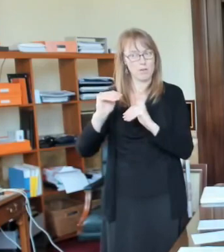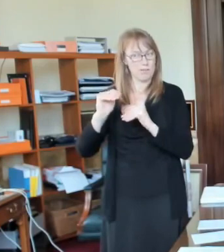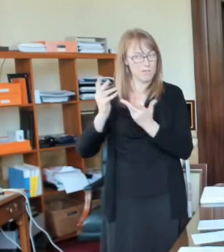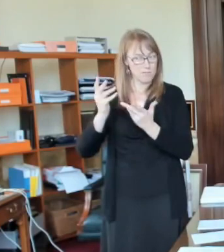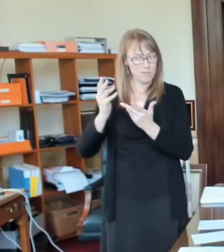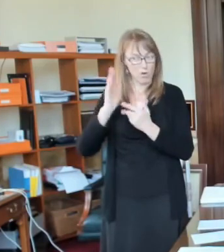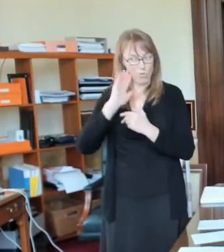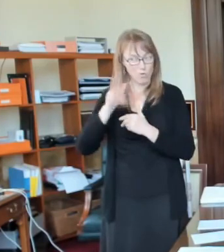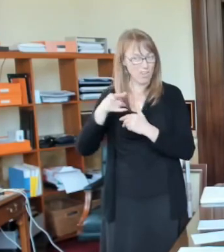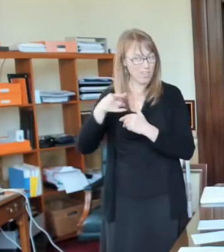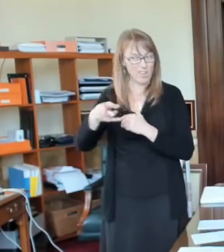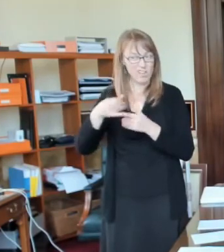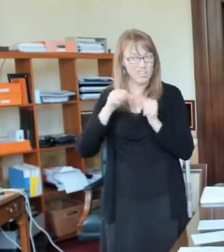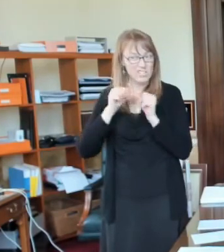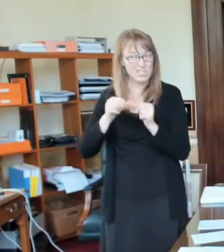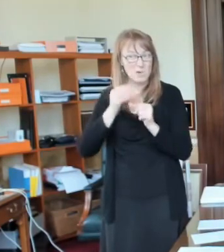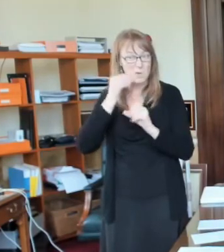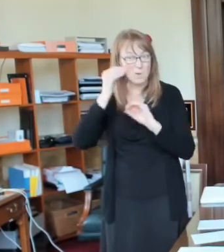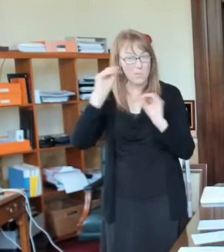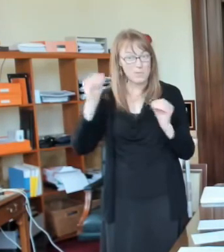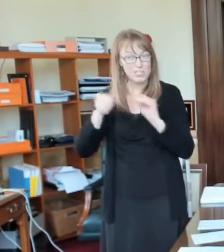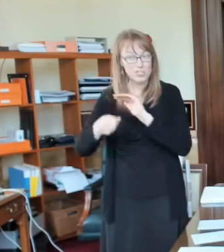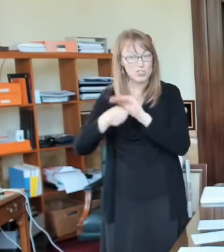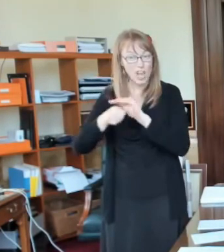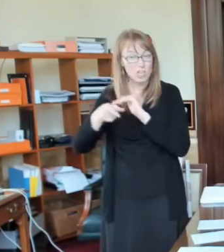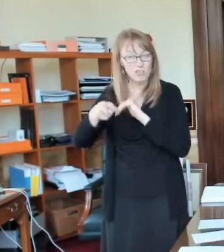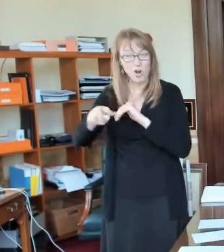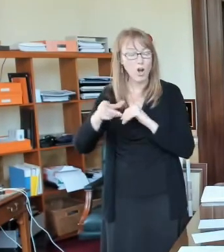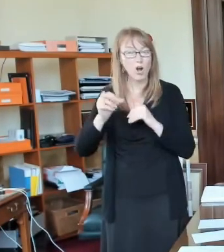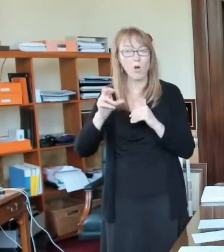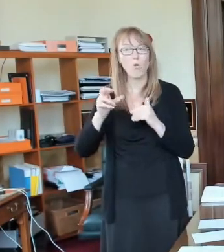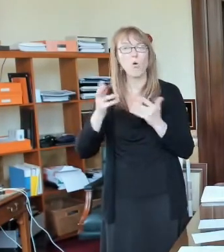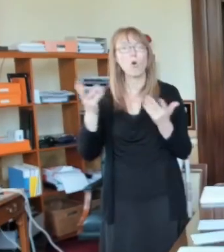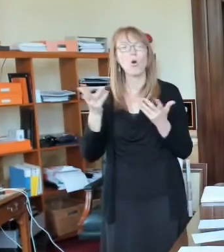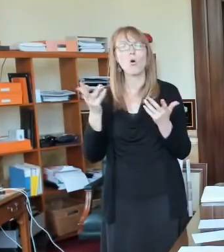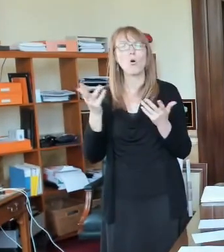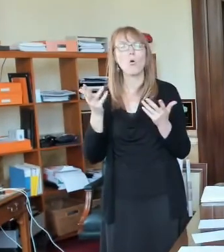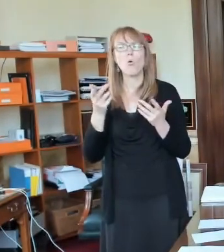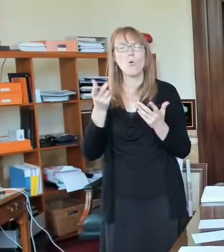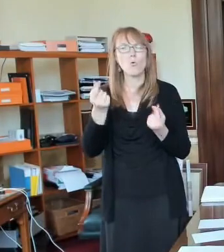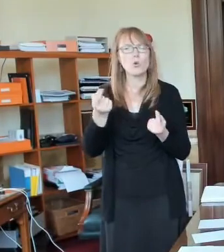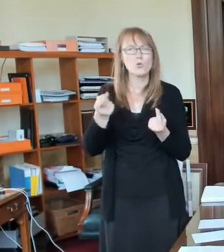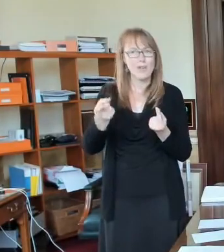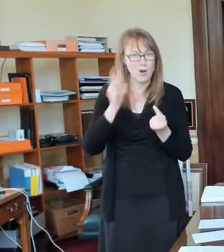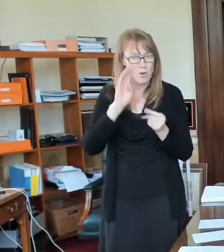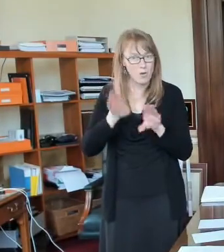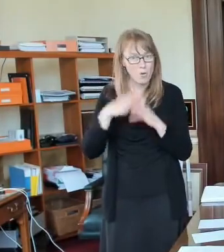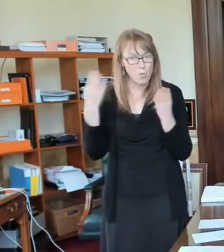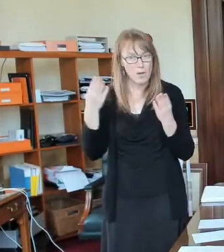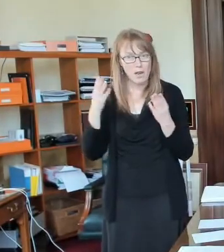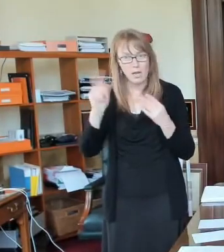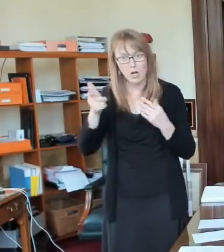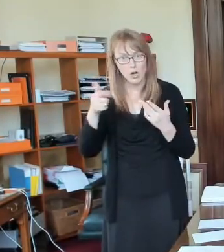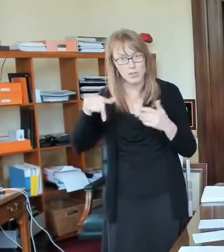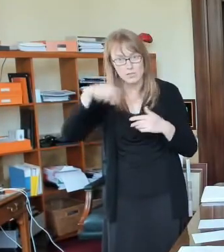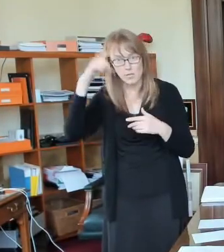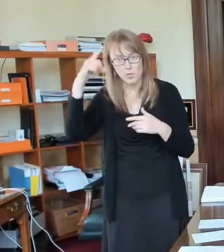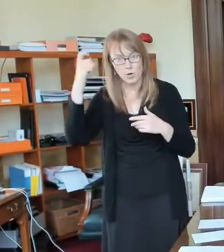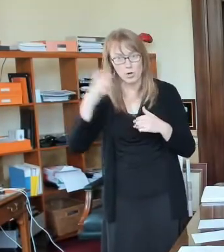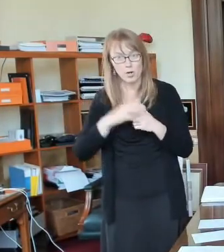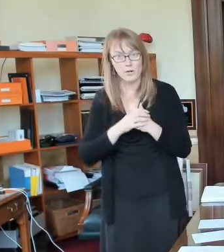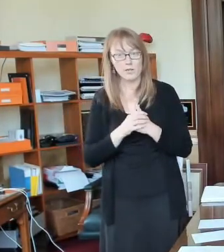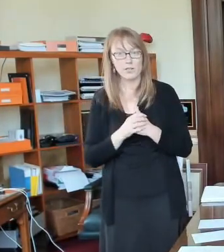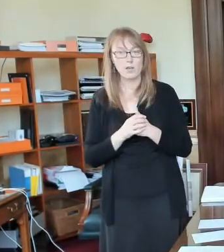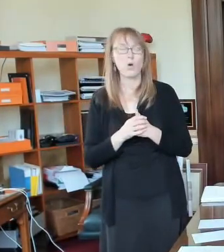July. So Dan, it's not really a contract. The city owns Buda. And there are, if I would have